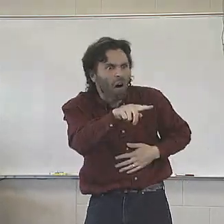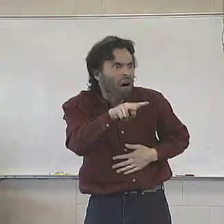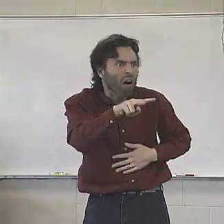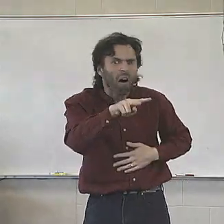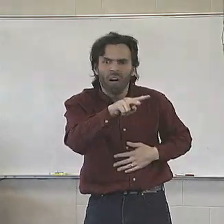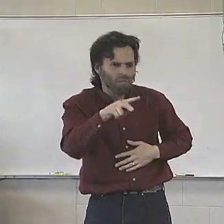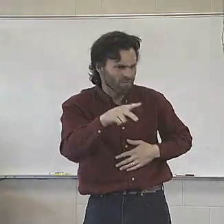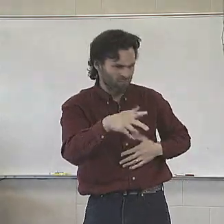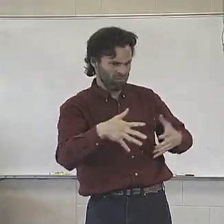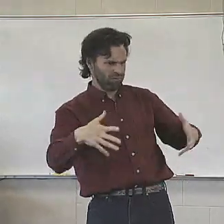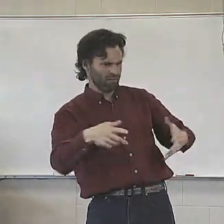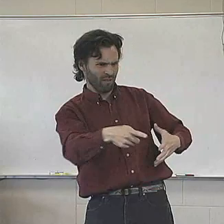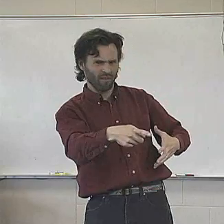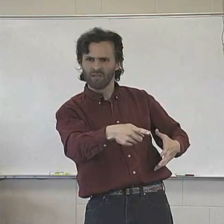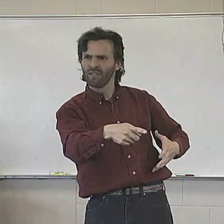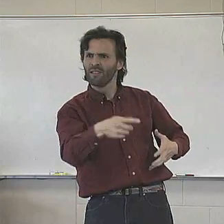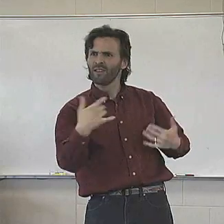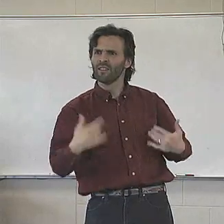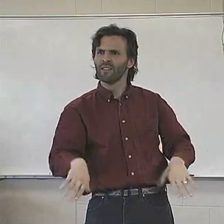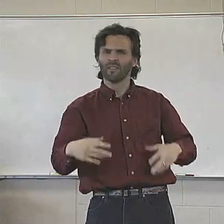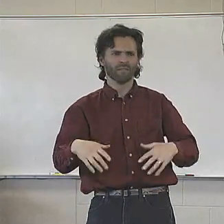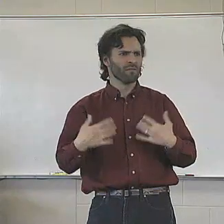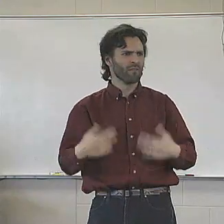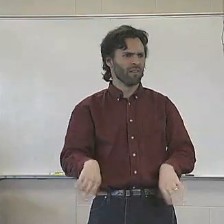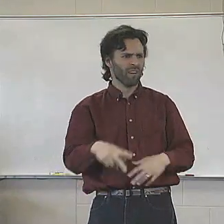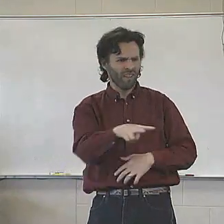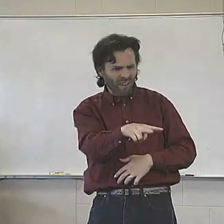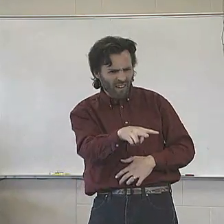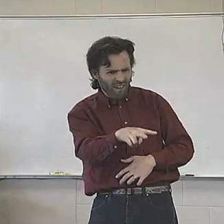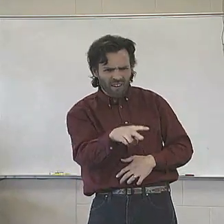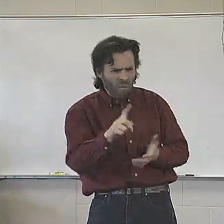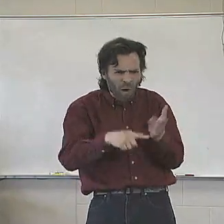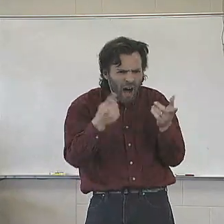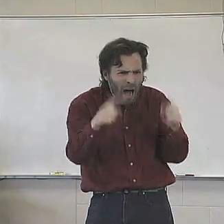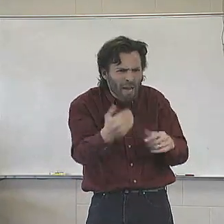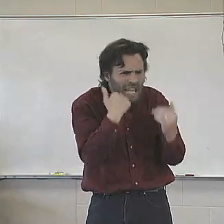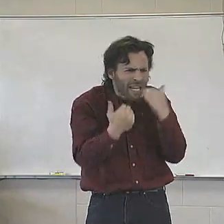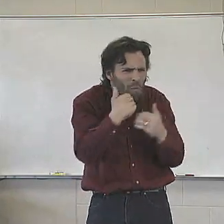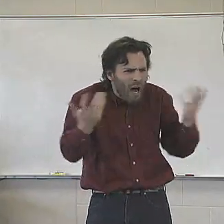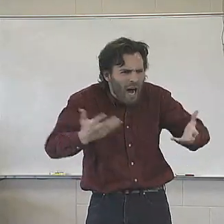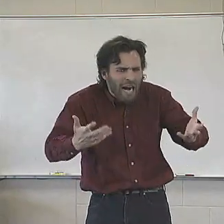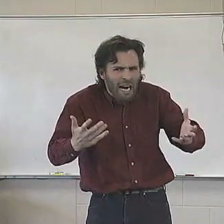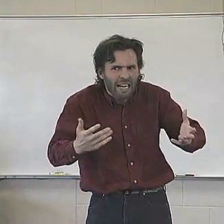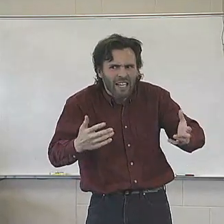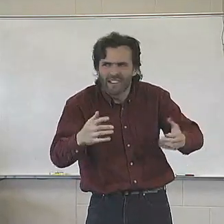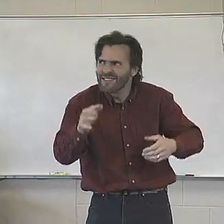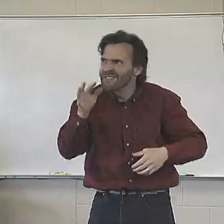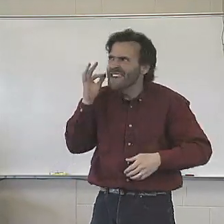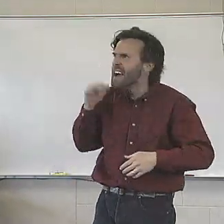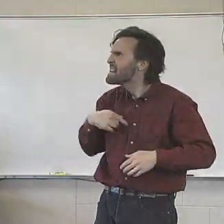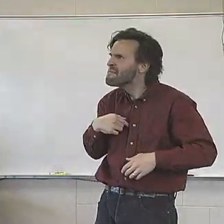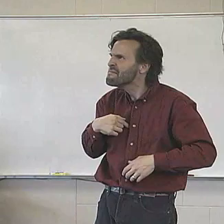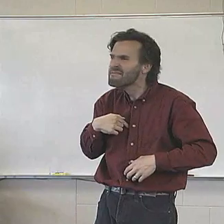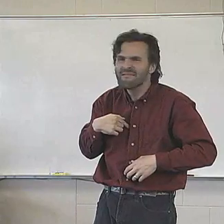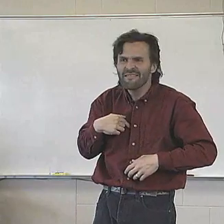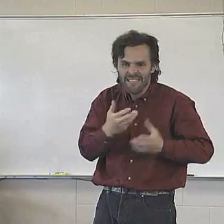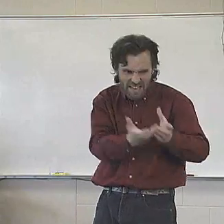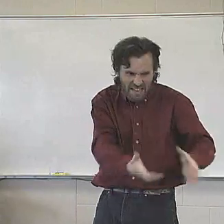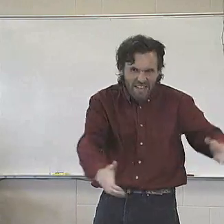my little cat, you are very fat. What have you been eating? And the cat said, I ate the gruel